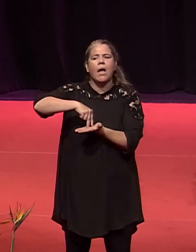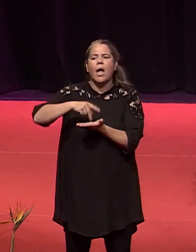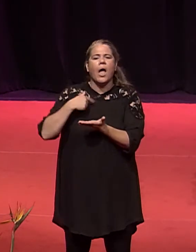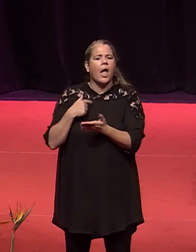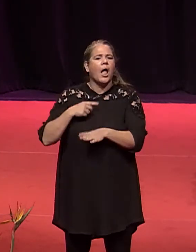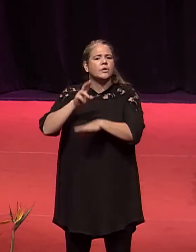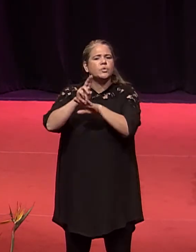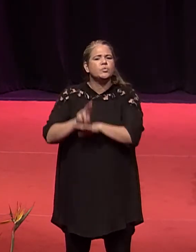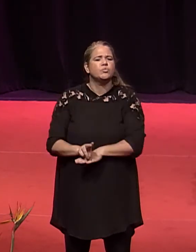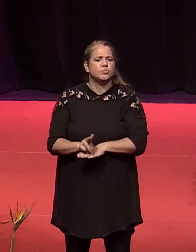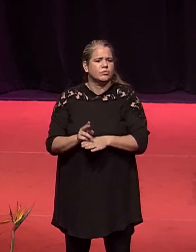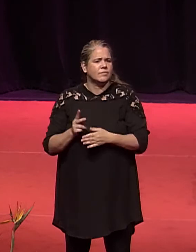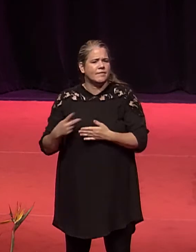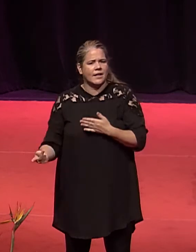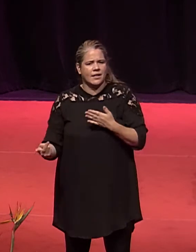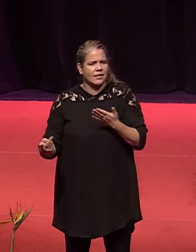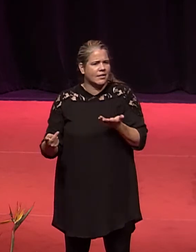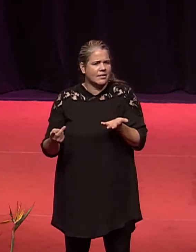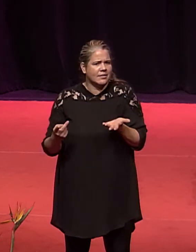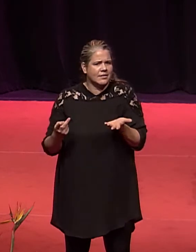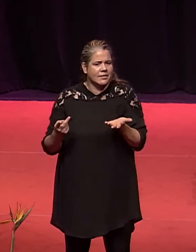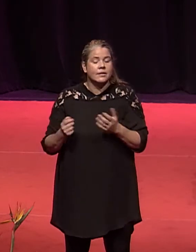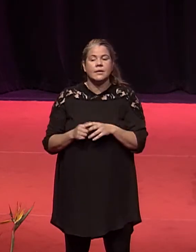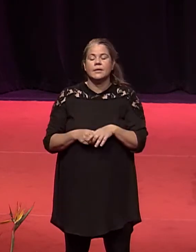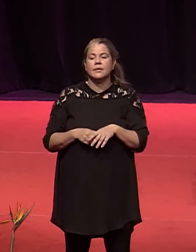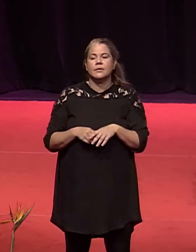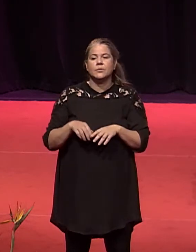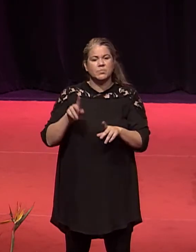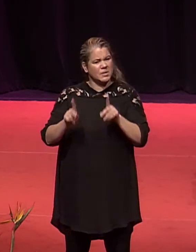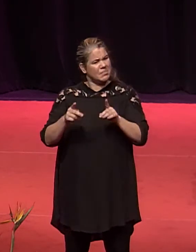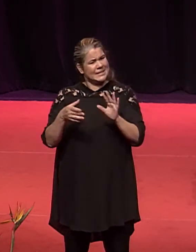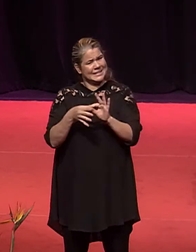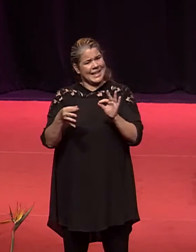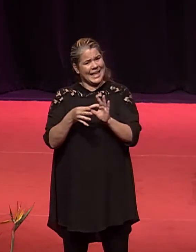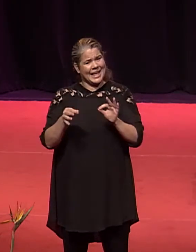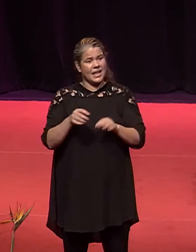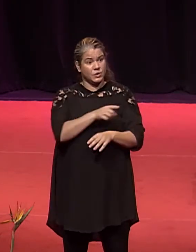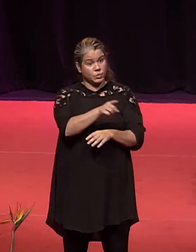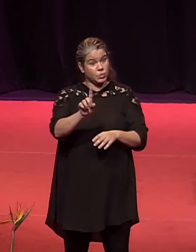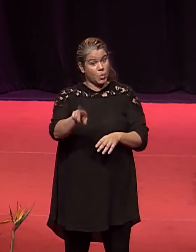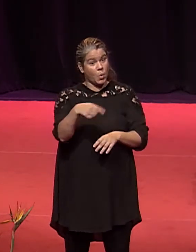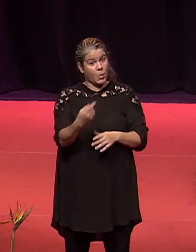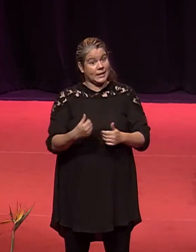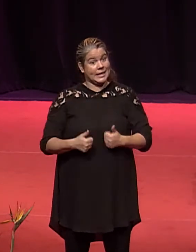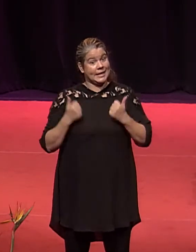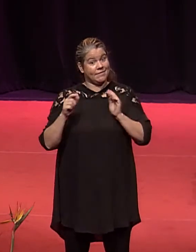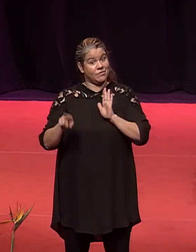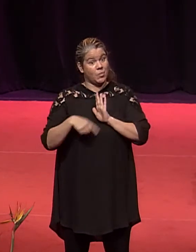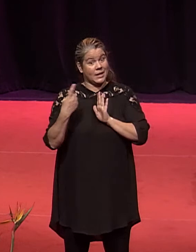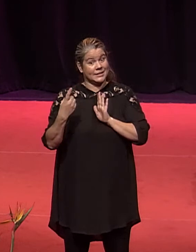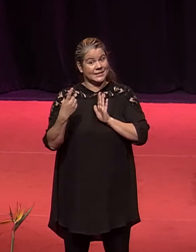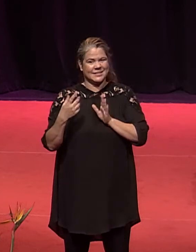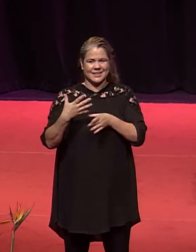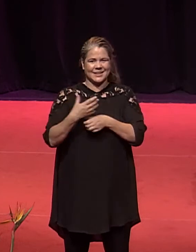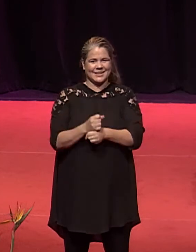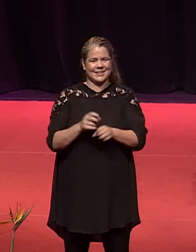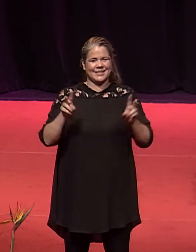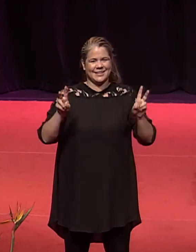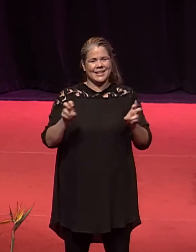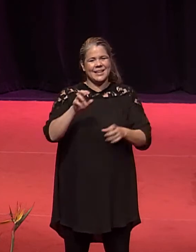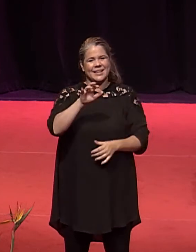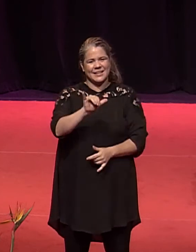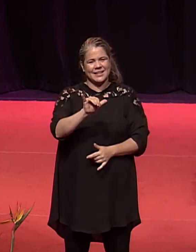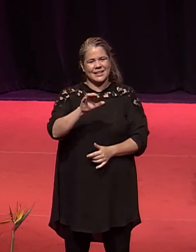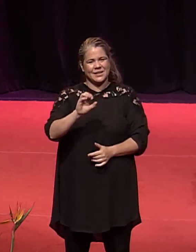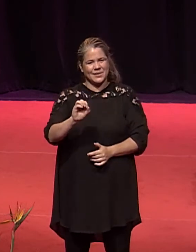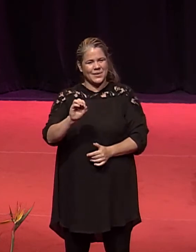tumble. People are fond of saying you only live once, or you might just say YOLO. But the way some say